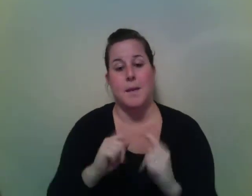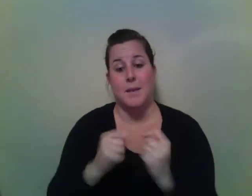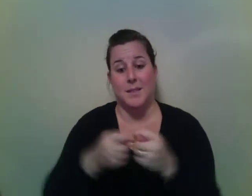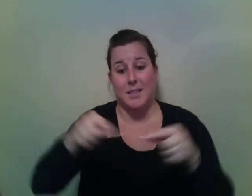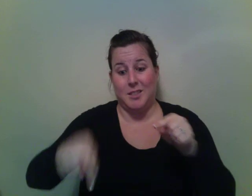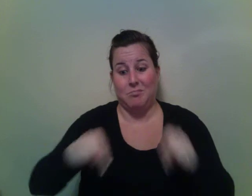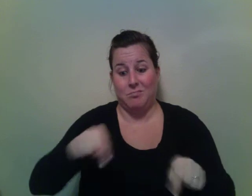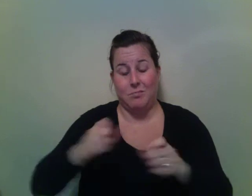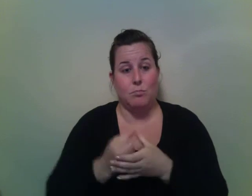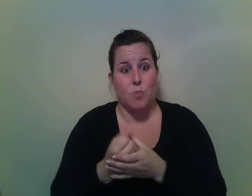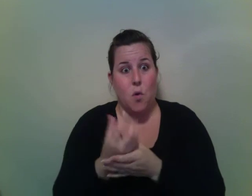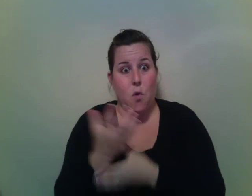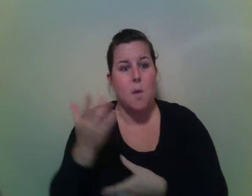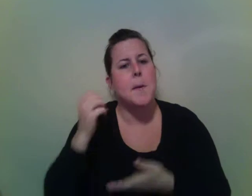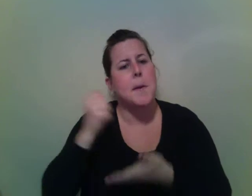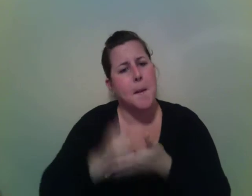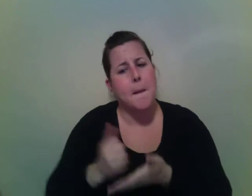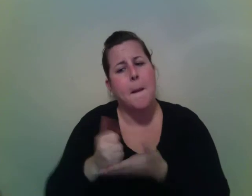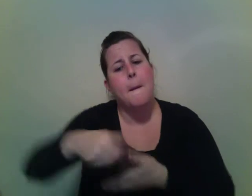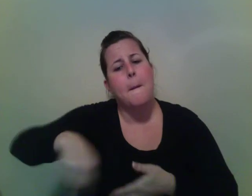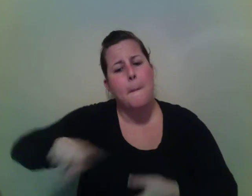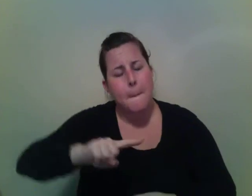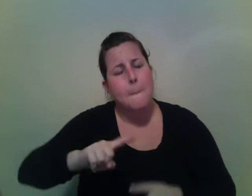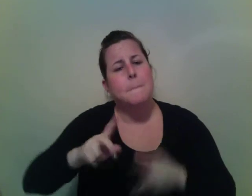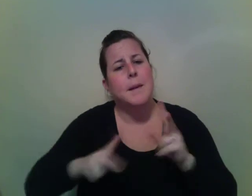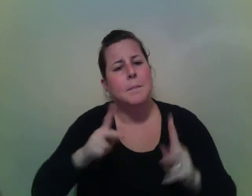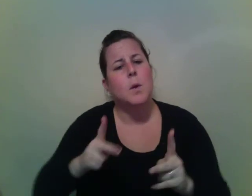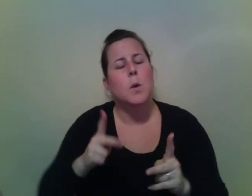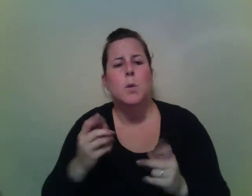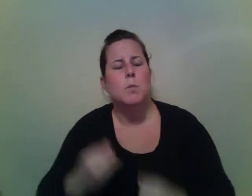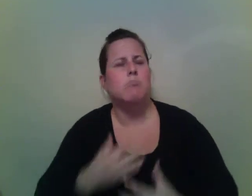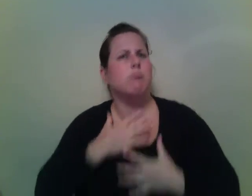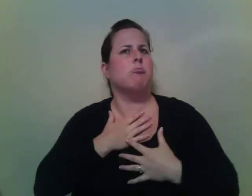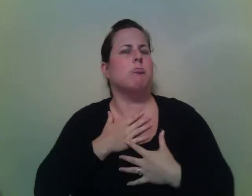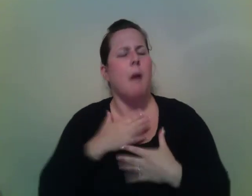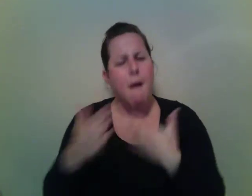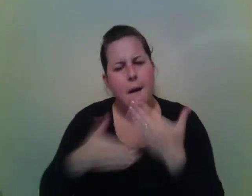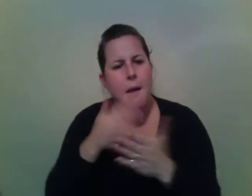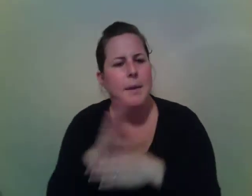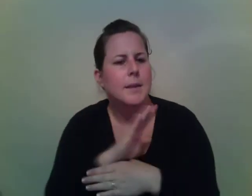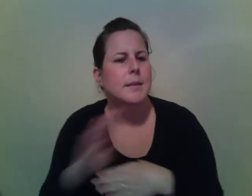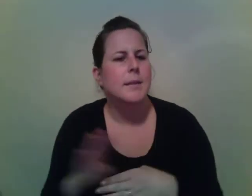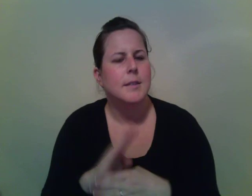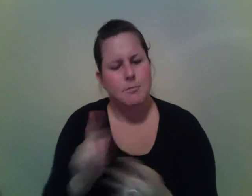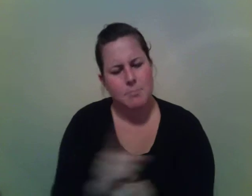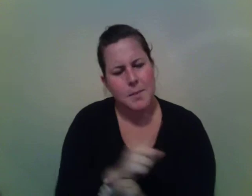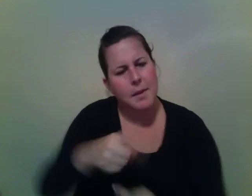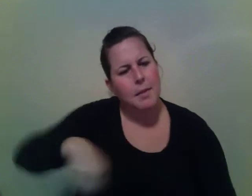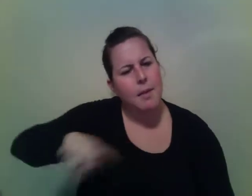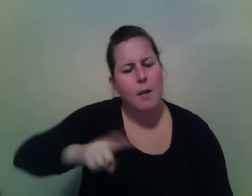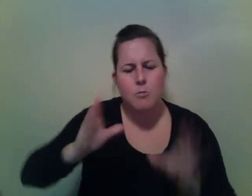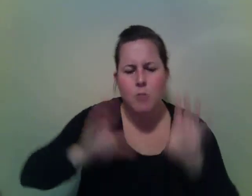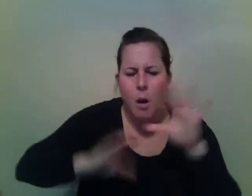can inspire downline members to pursue the business side, get to know who these people are, or it might, I guess,